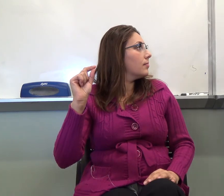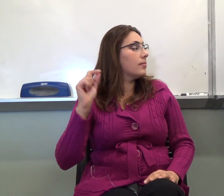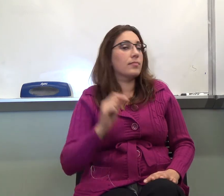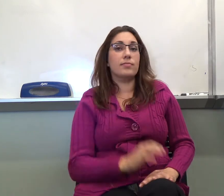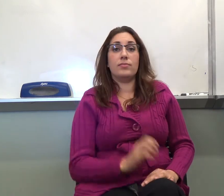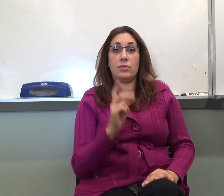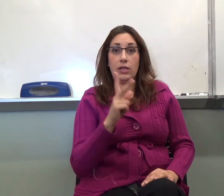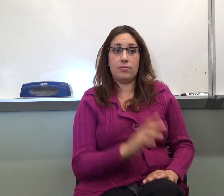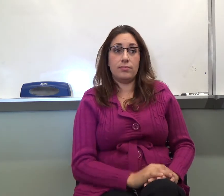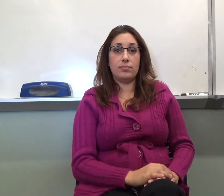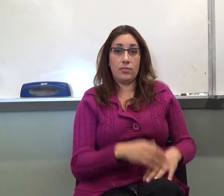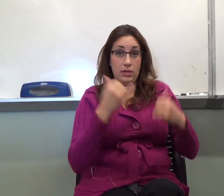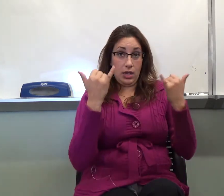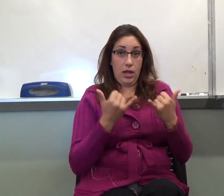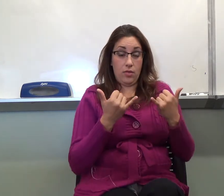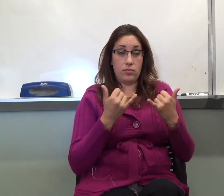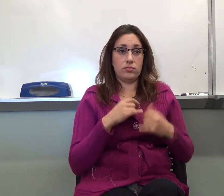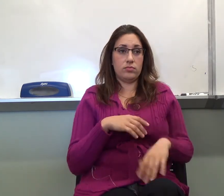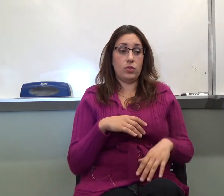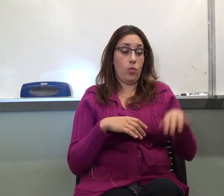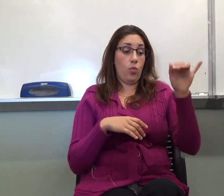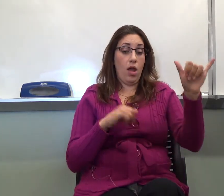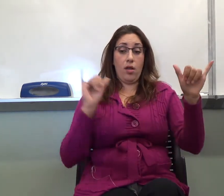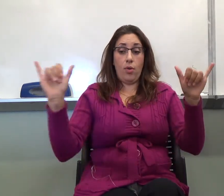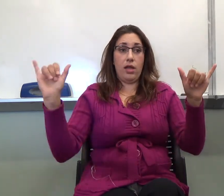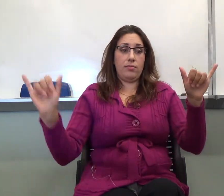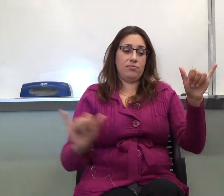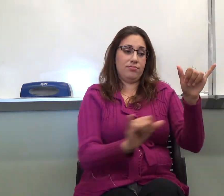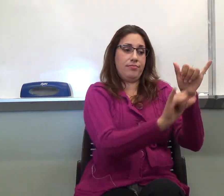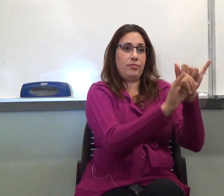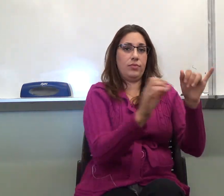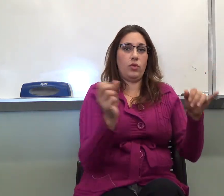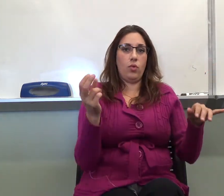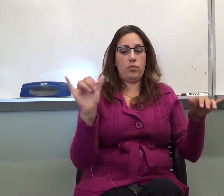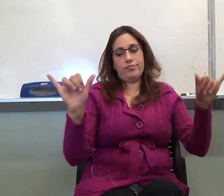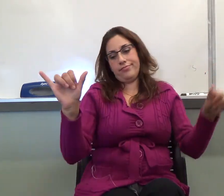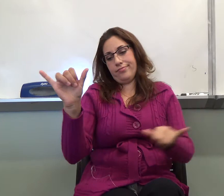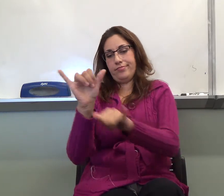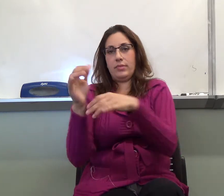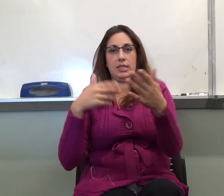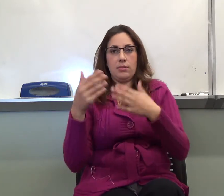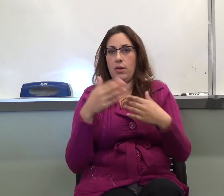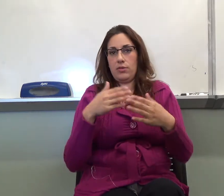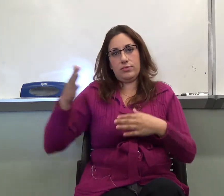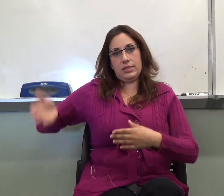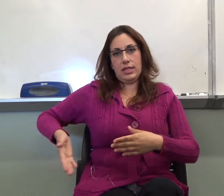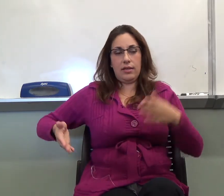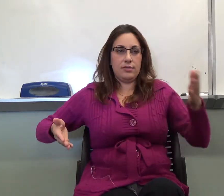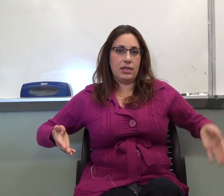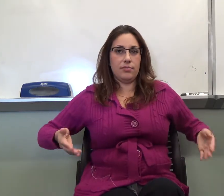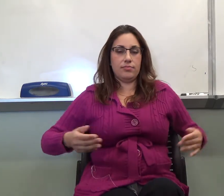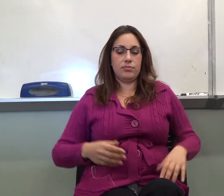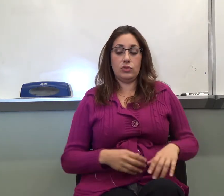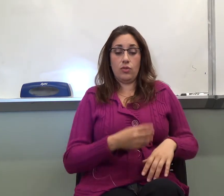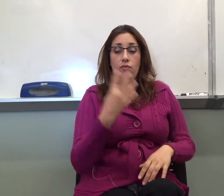Okay, now let's get the y's together and so forth. I'll add 4y to this side and 4y to that